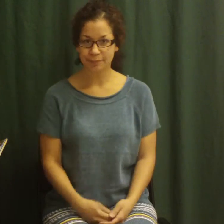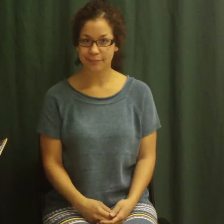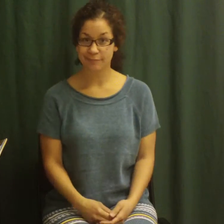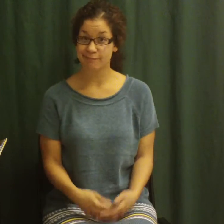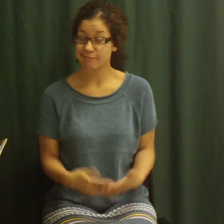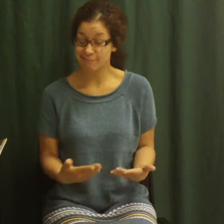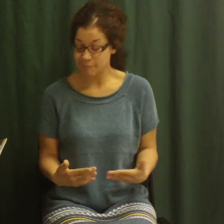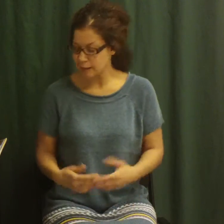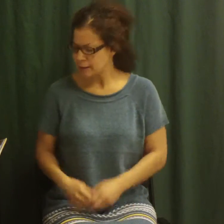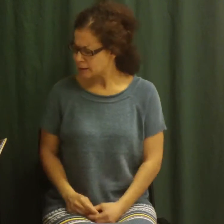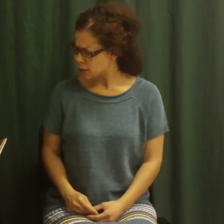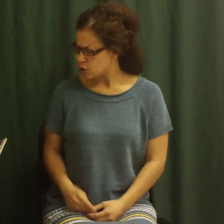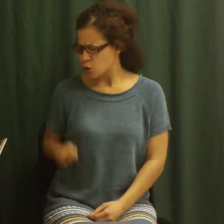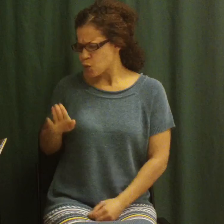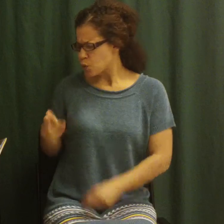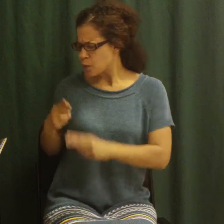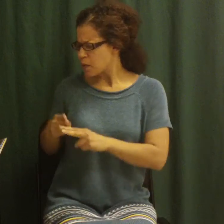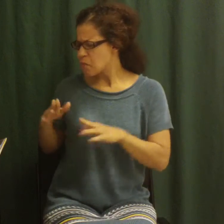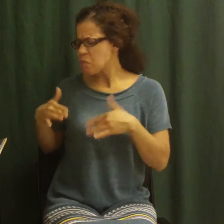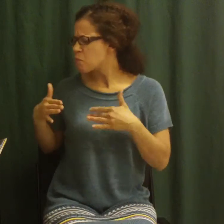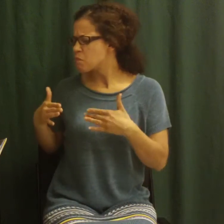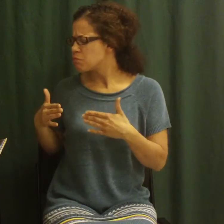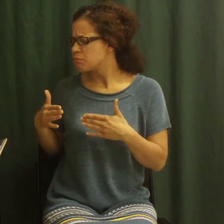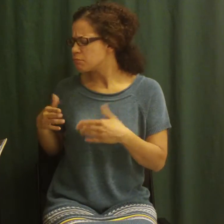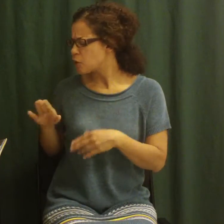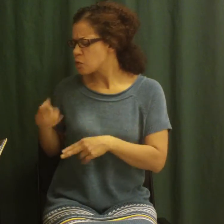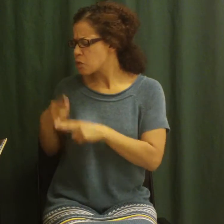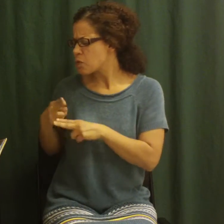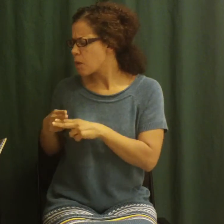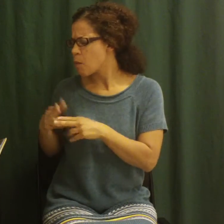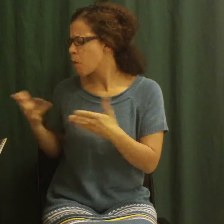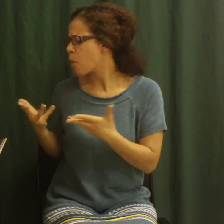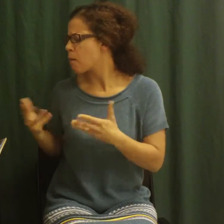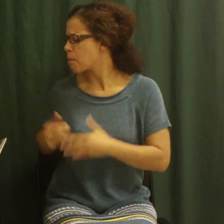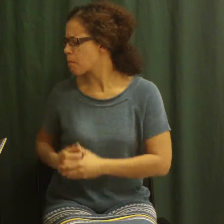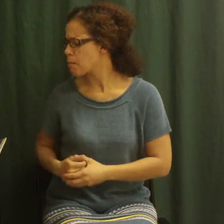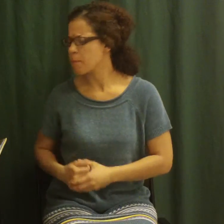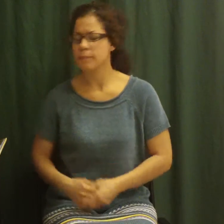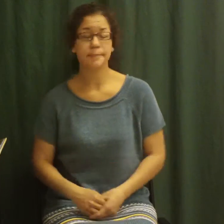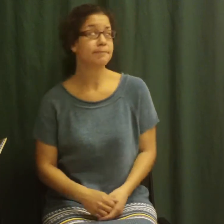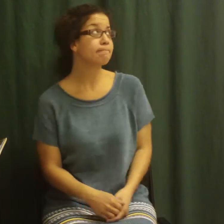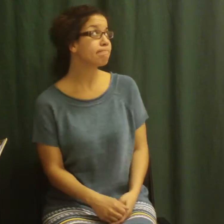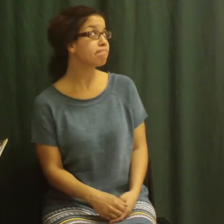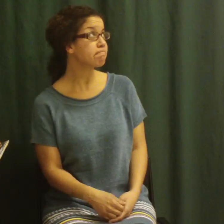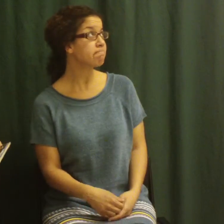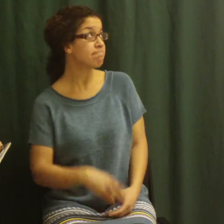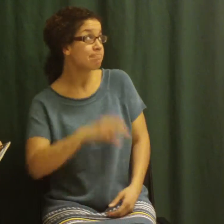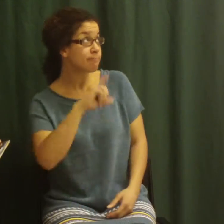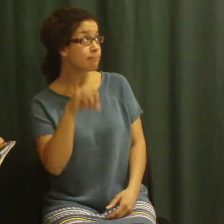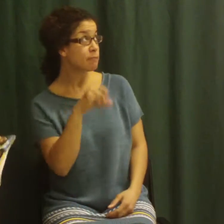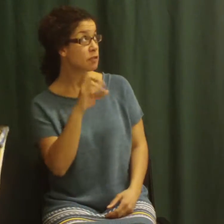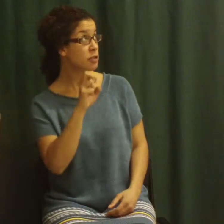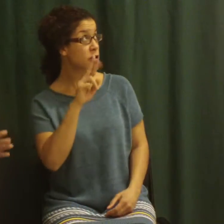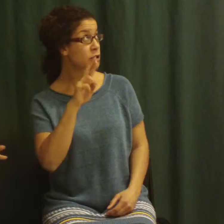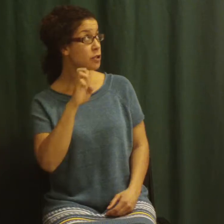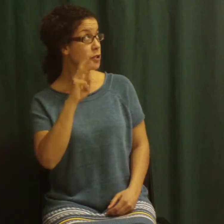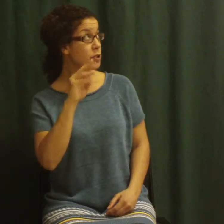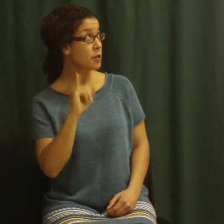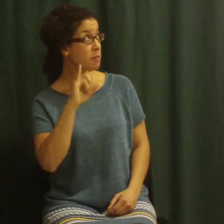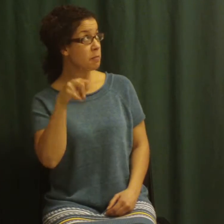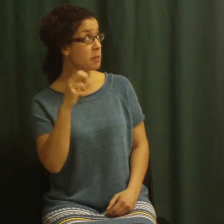"What be your name, matey?" the head pirate asked. "Jeremy Jacobs, sir," I told him.